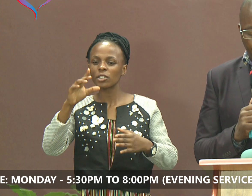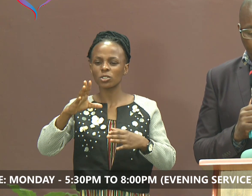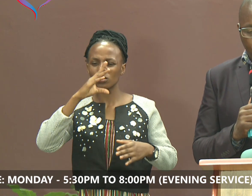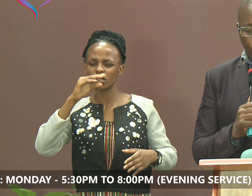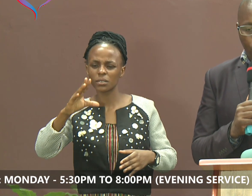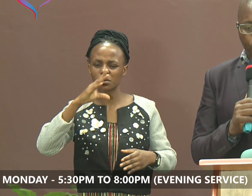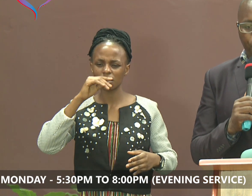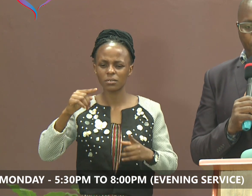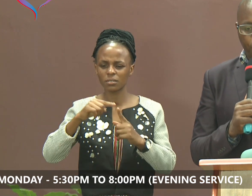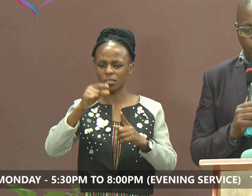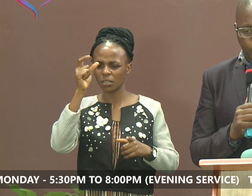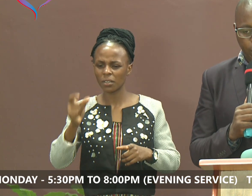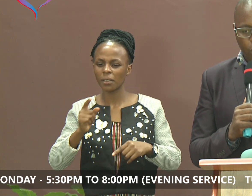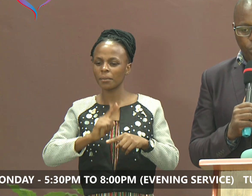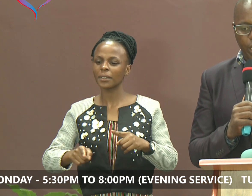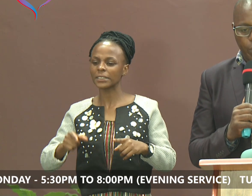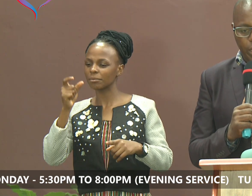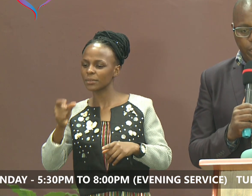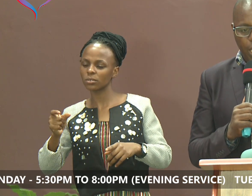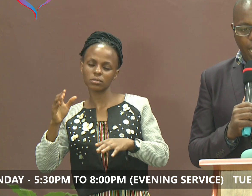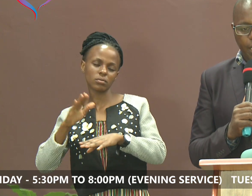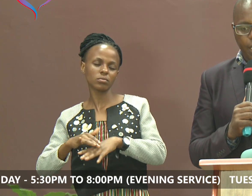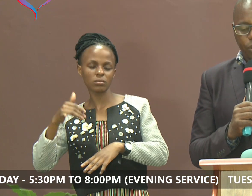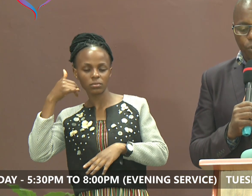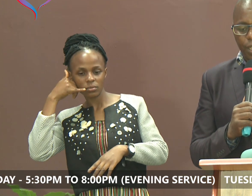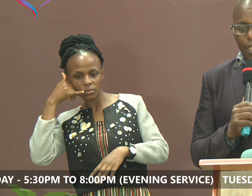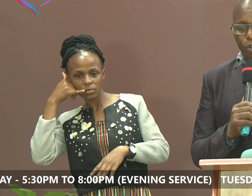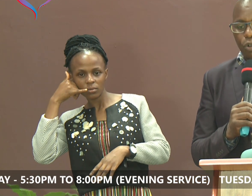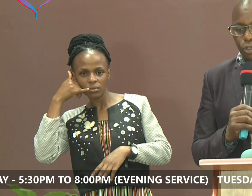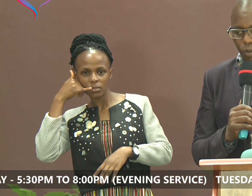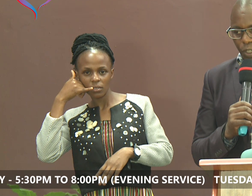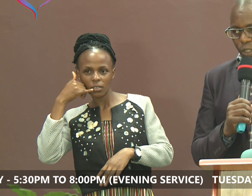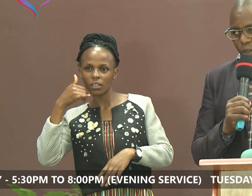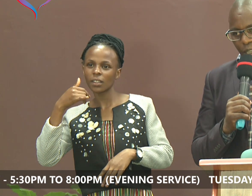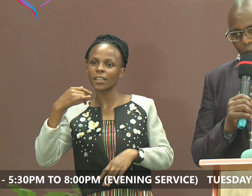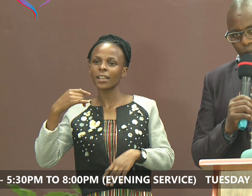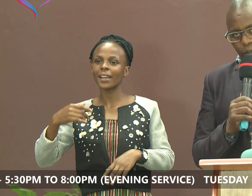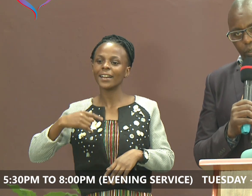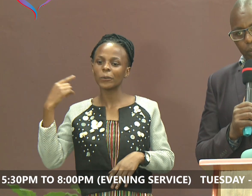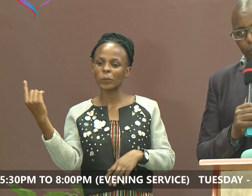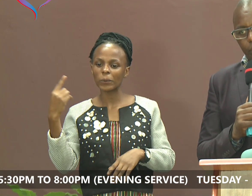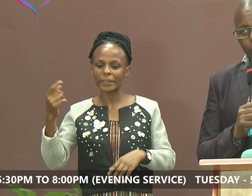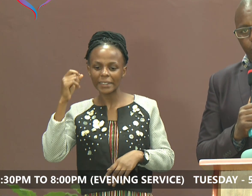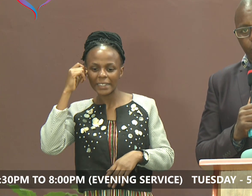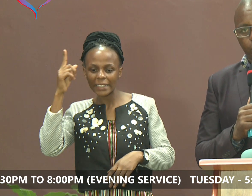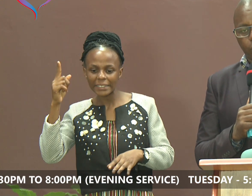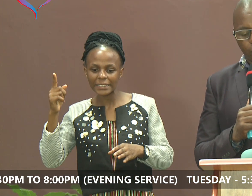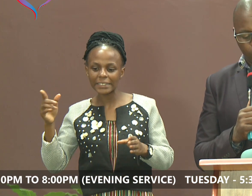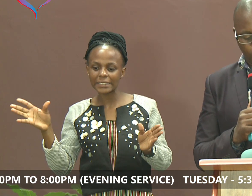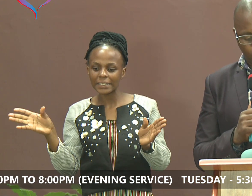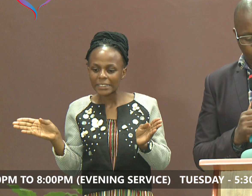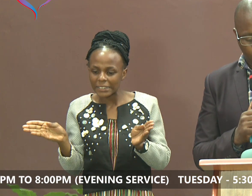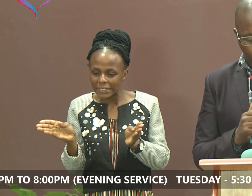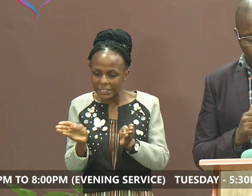on the phone. You talk for 5 minutes or 10 minutes and he gets only the conclusion of what you're talking about. Ejjawo